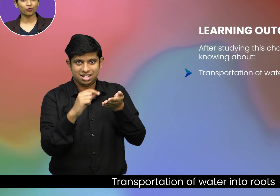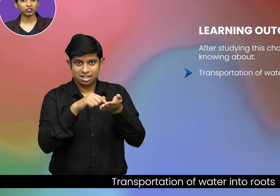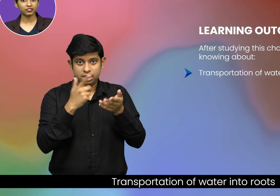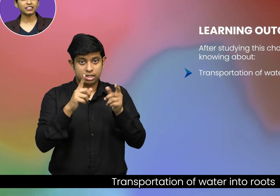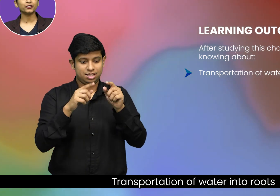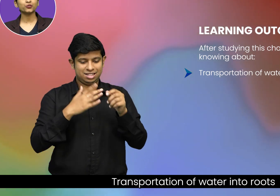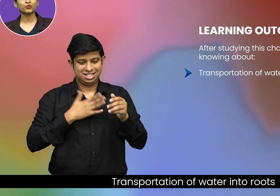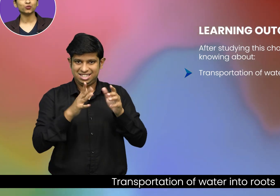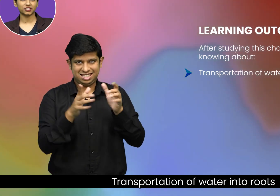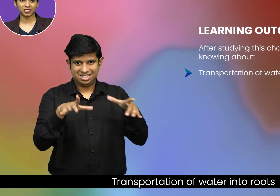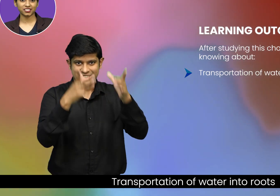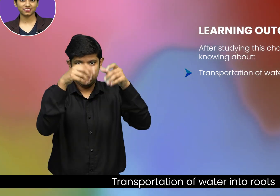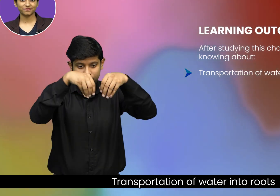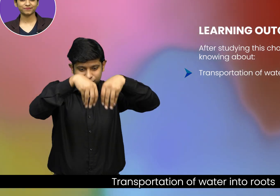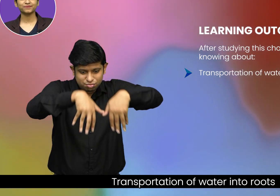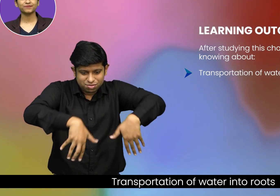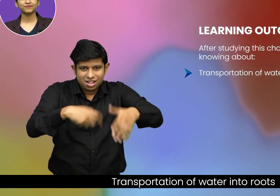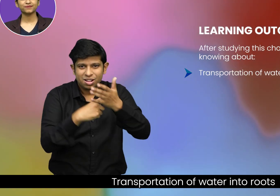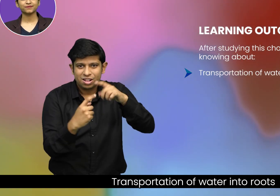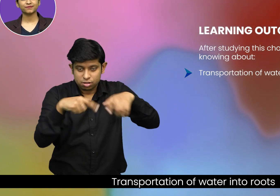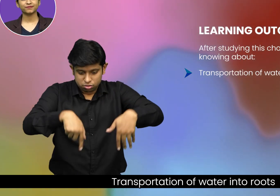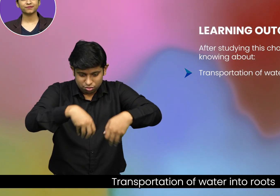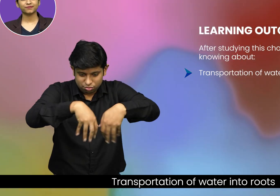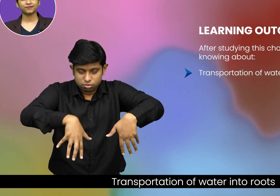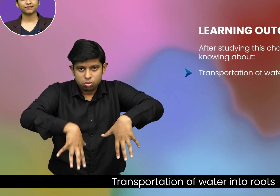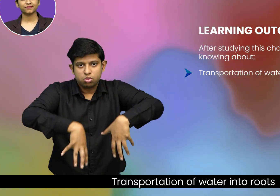transportation of water into roots,